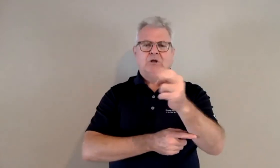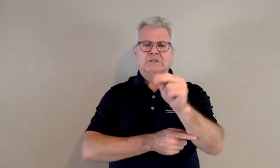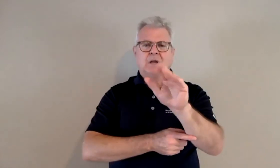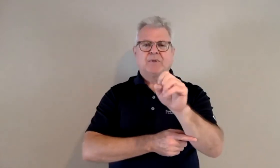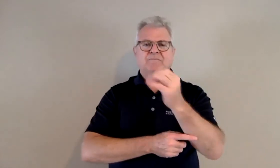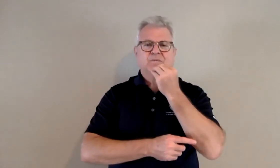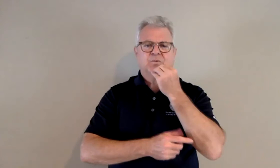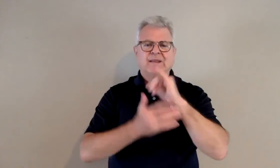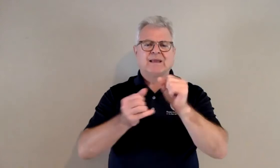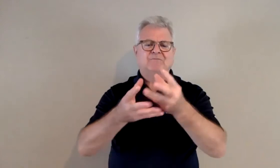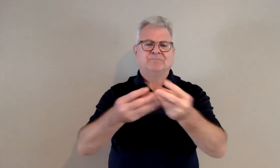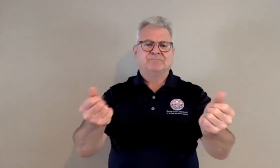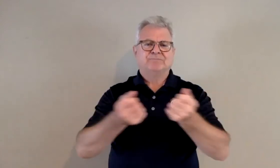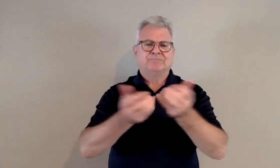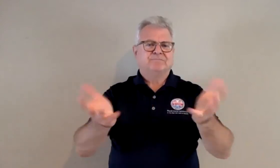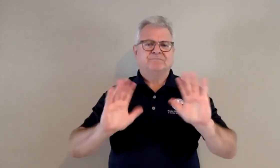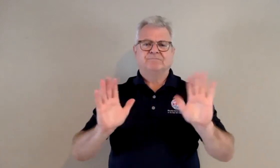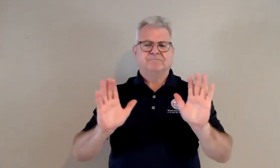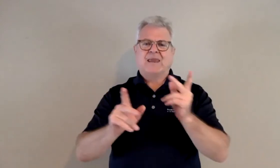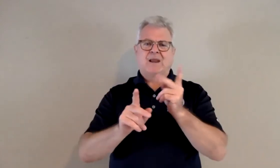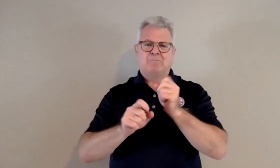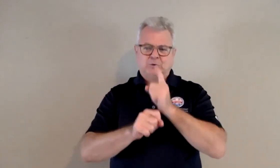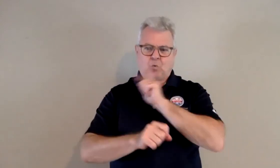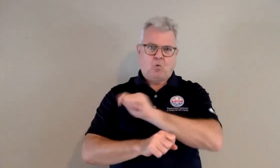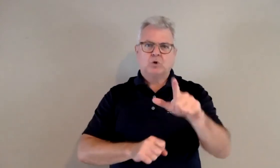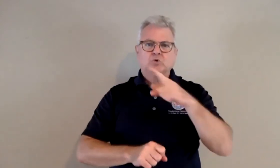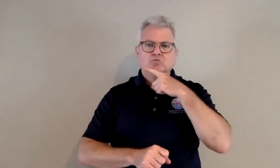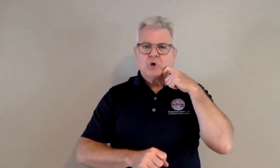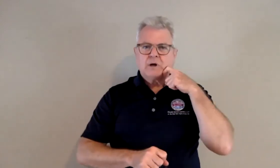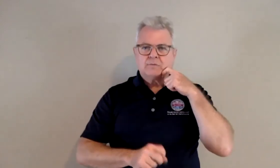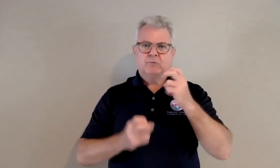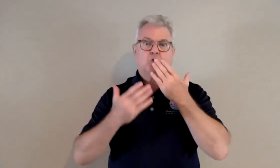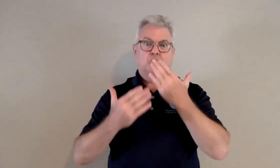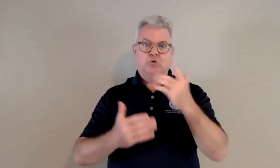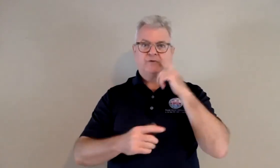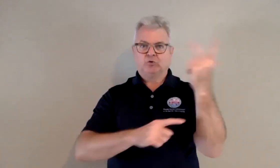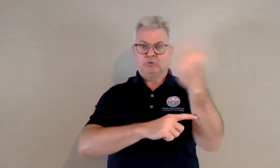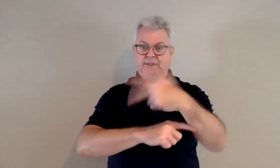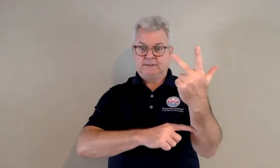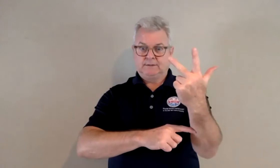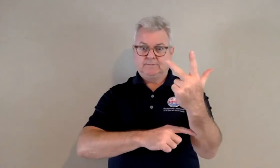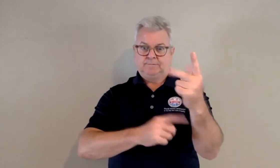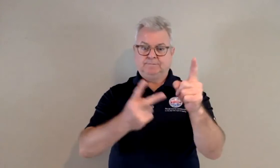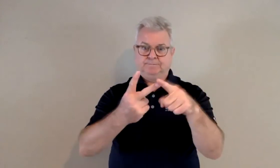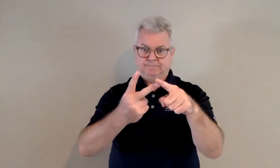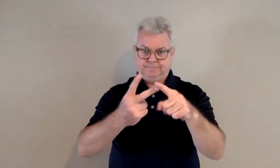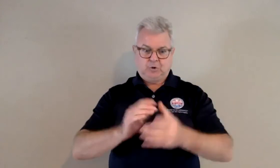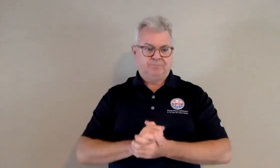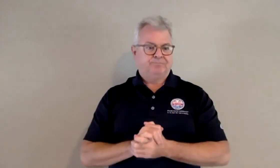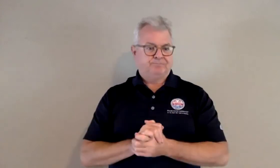is that you'd want to not have perishable food with you and make sure you have dry, non-perishable food to